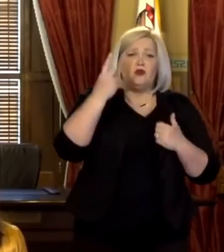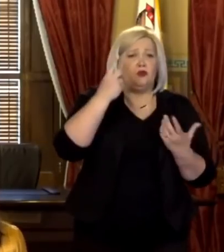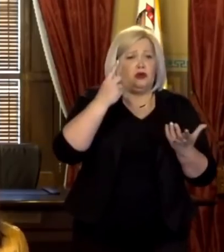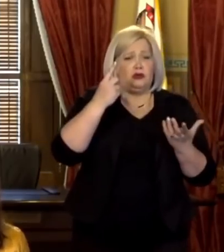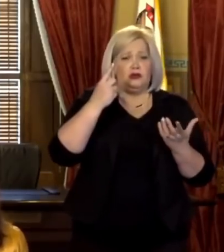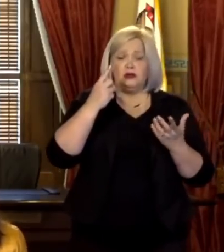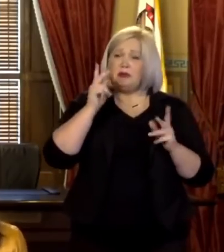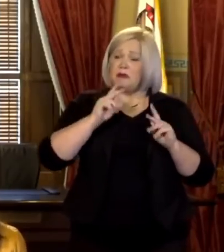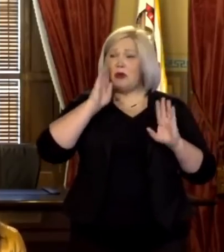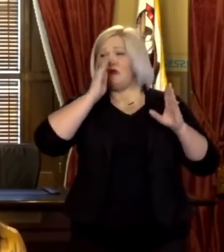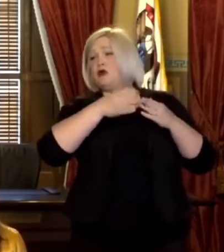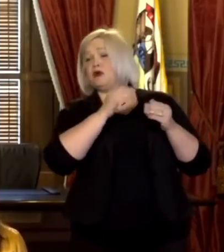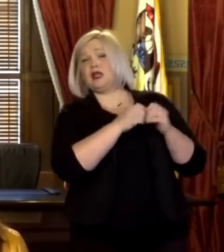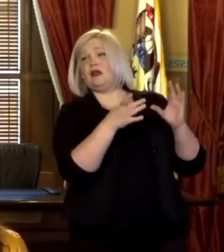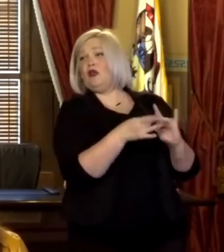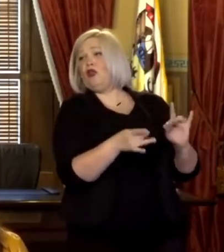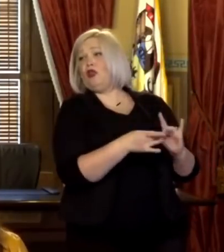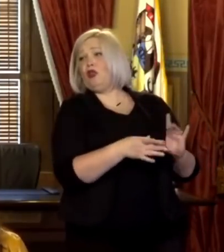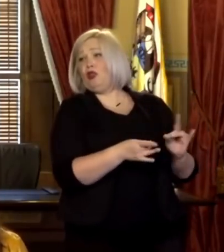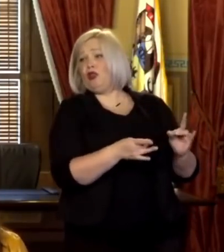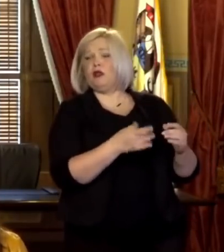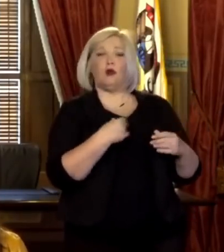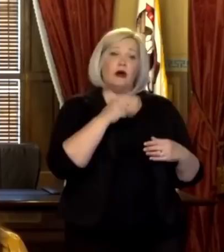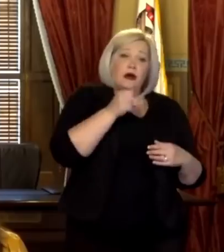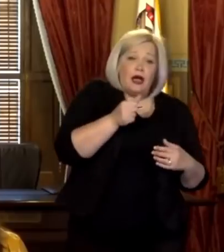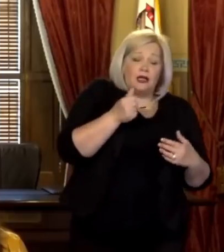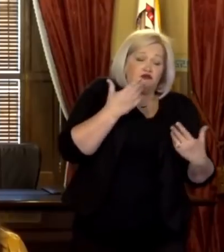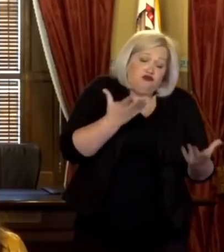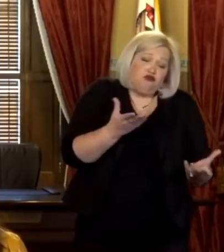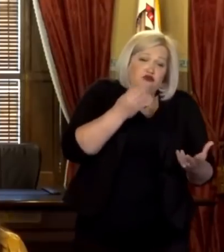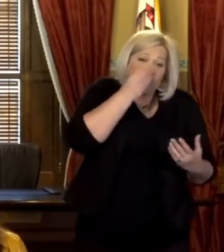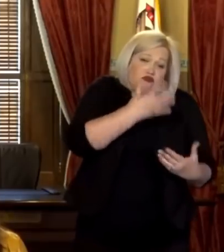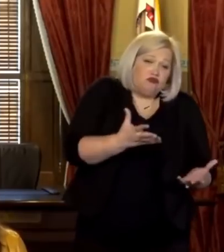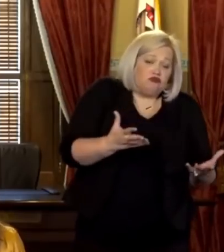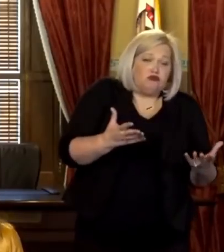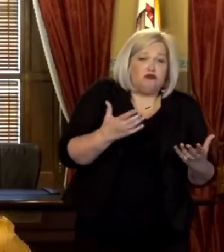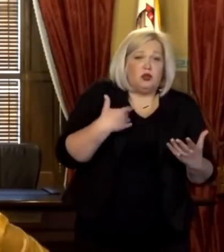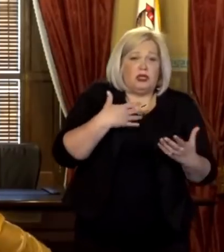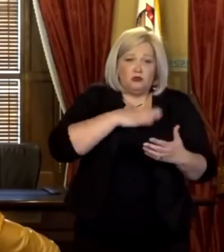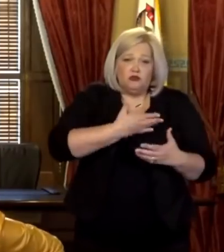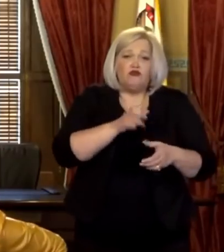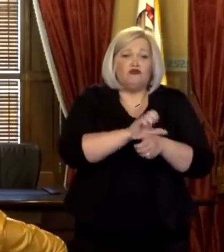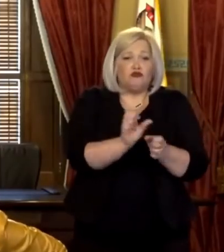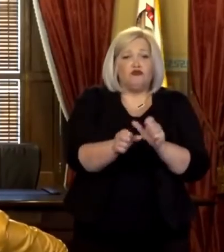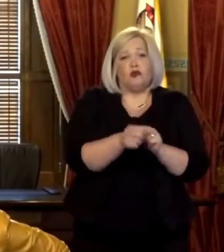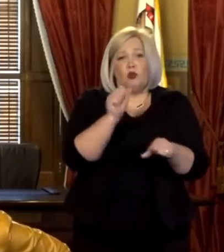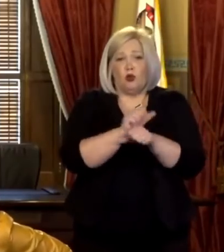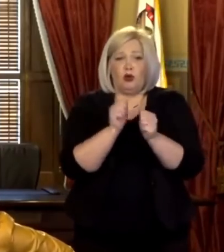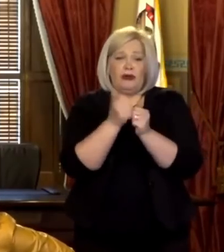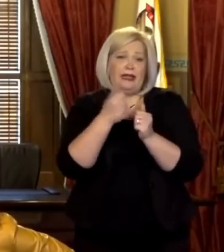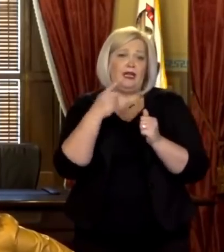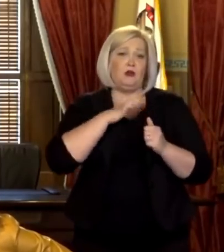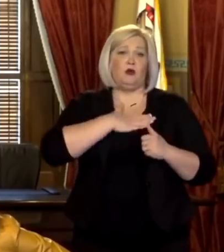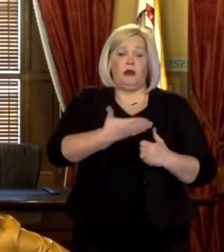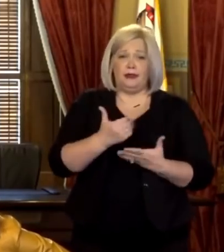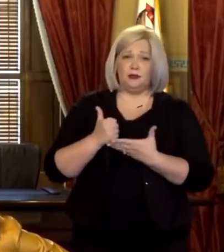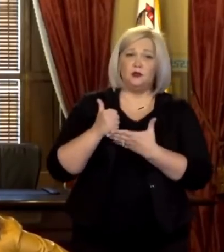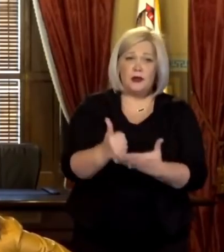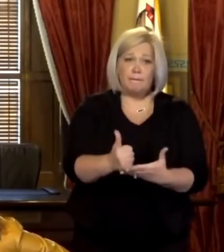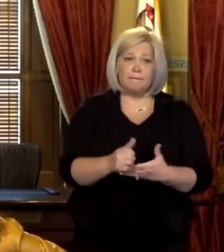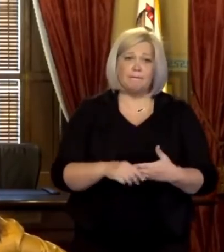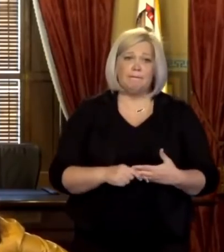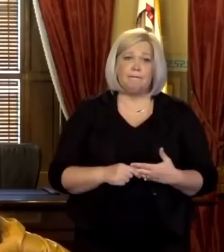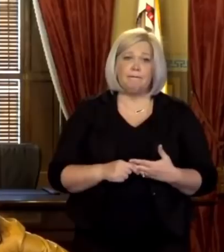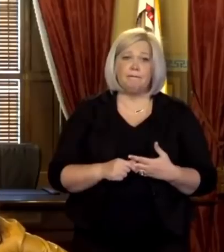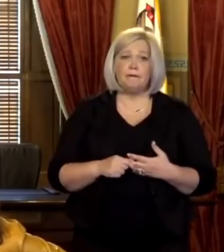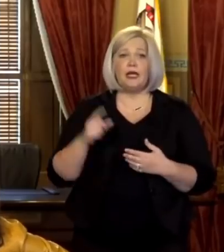people like to focus on that other stuff, we're not. We just keep rolling up our sleeves and working with anyone who will help. I think that also